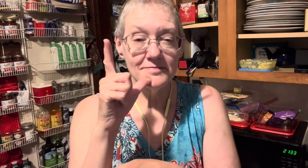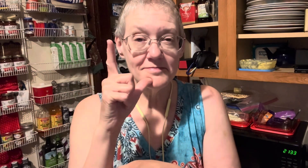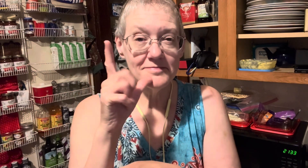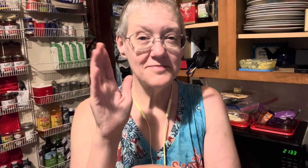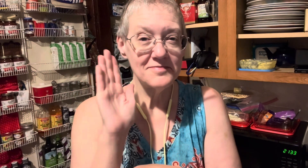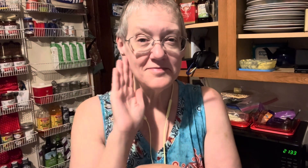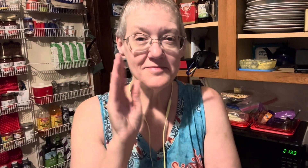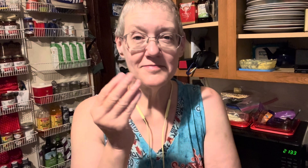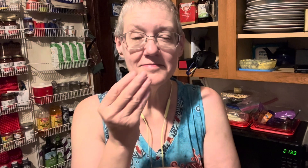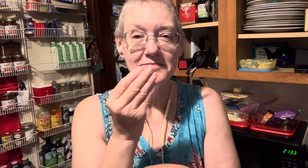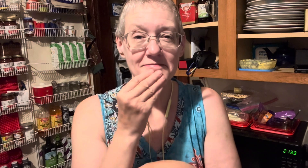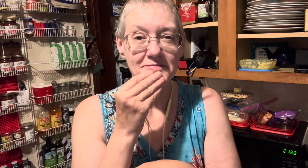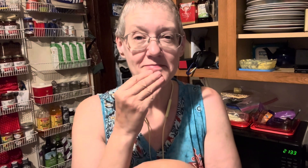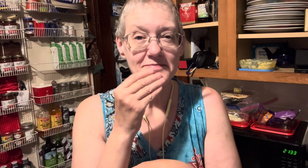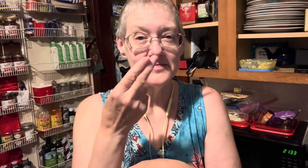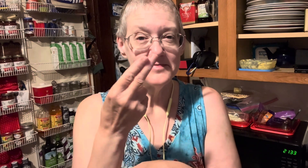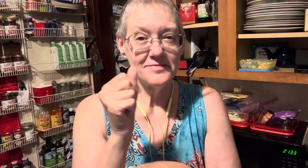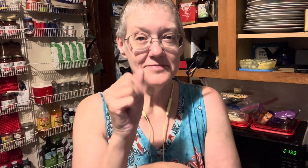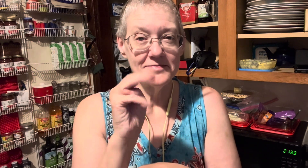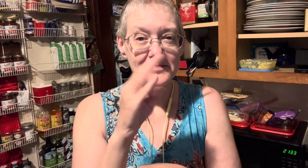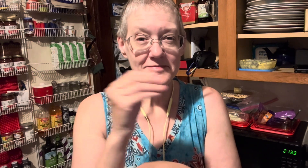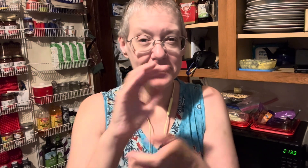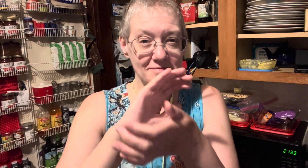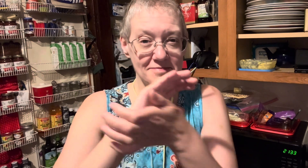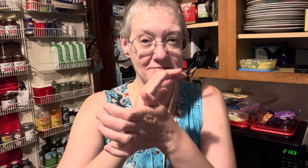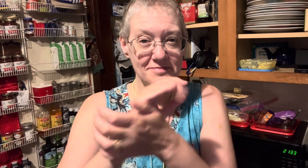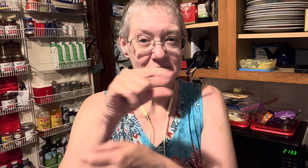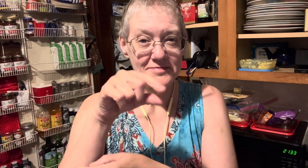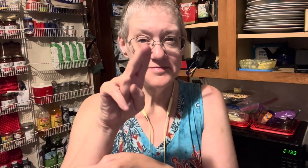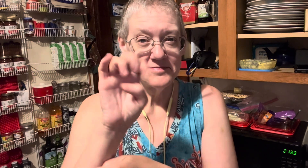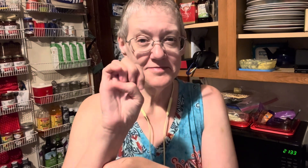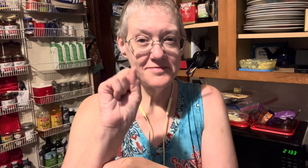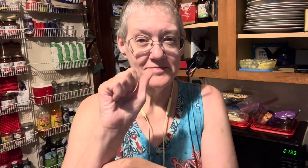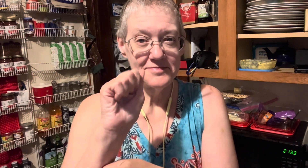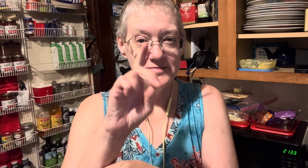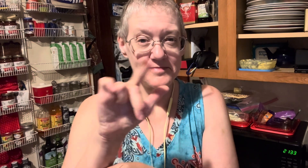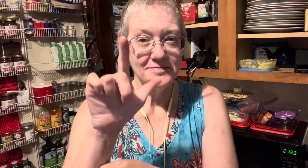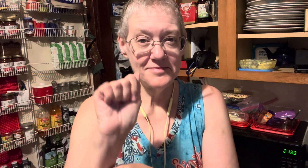So for lunch, he is going to have a ham and cheese quesadilla.